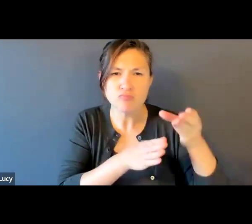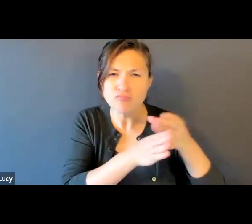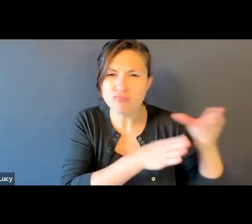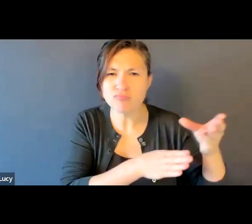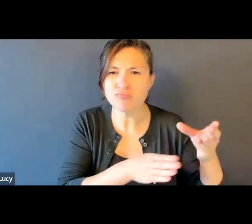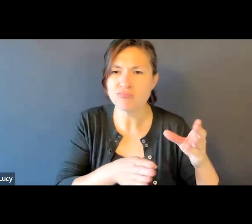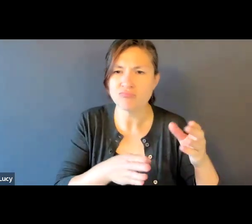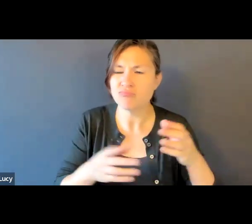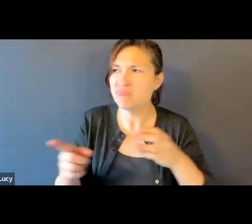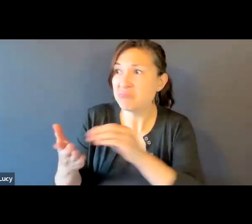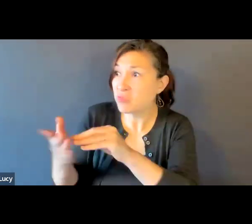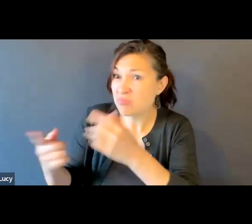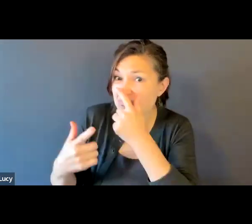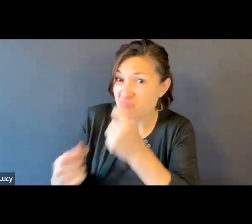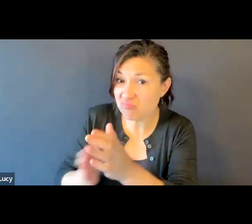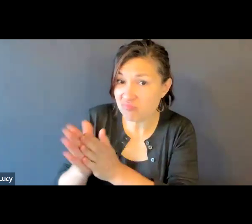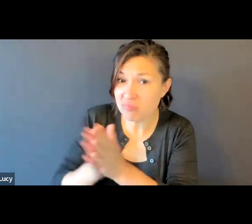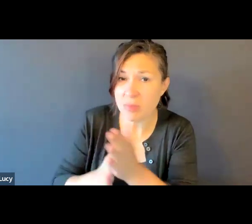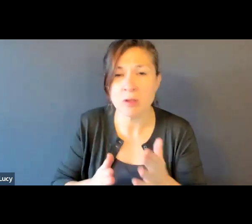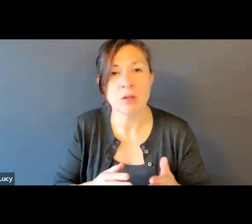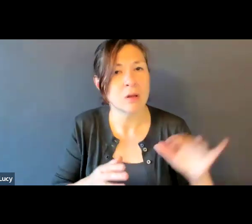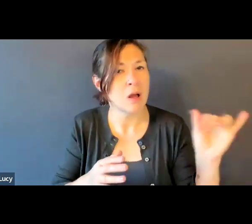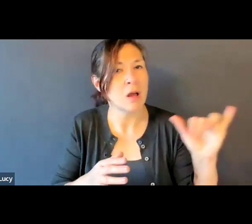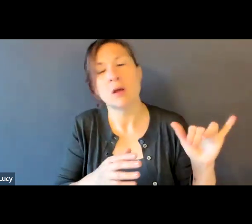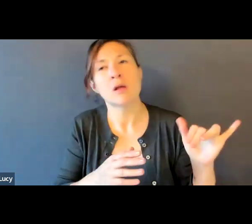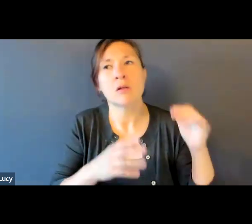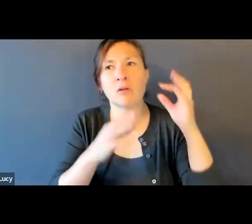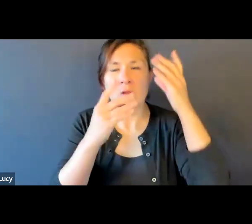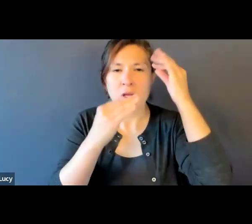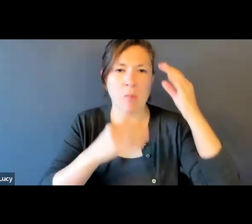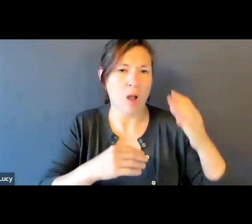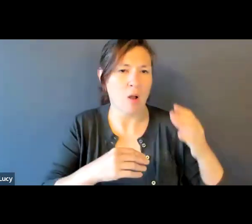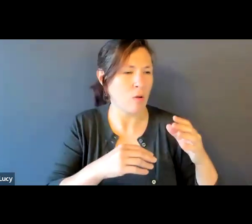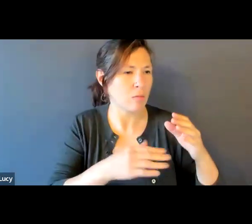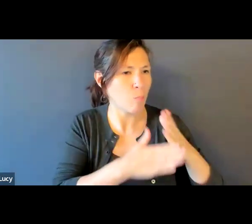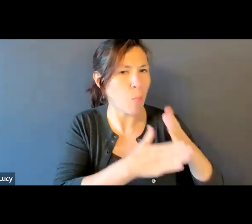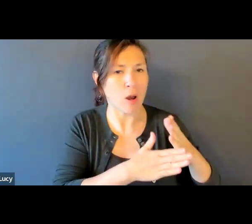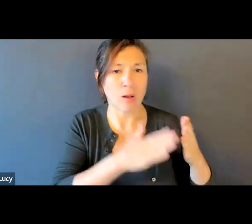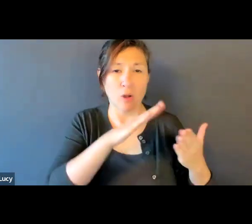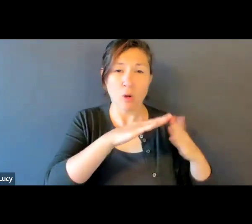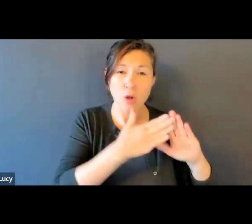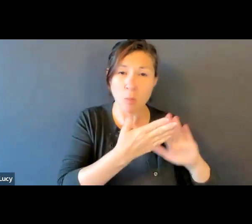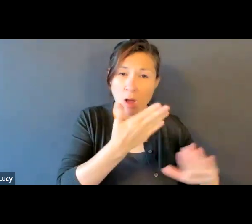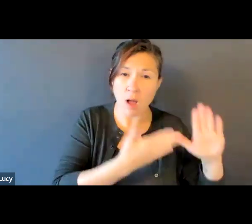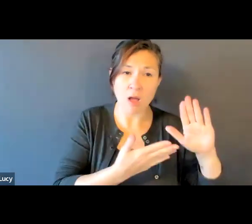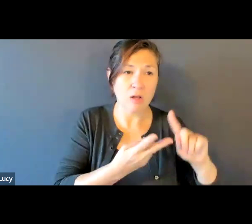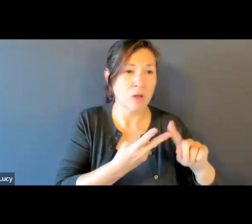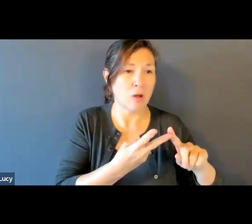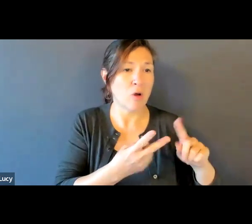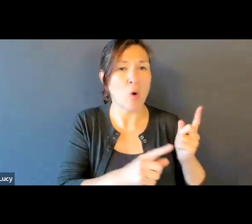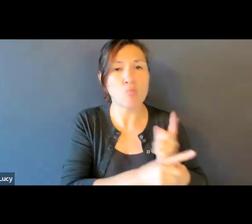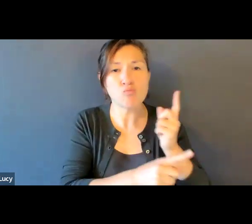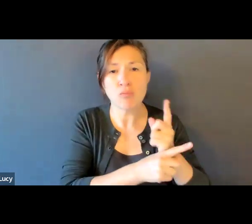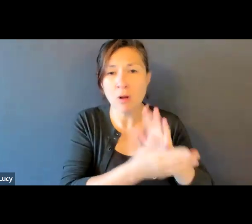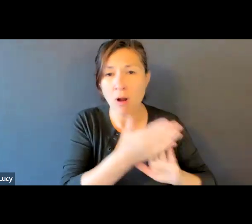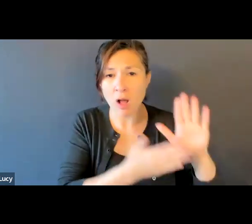would want. And then it's looking at, we try to kind of partner with community college or four-year that are in that area. So we